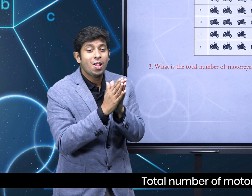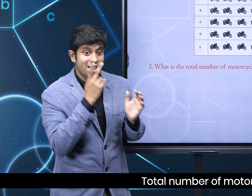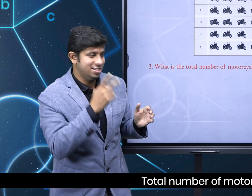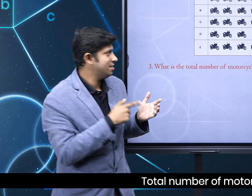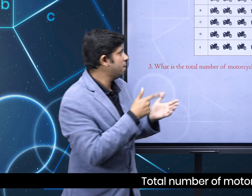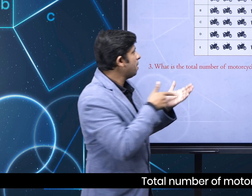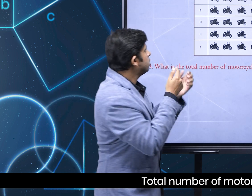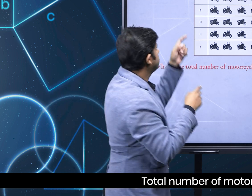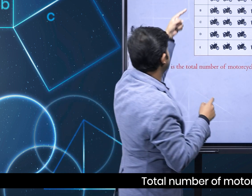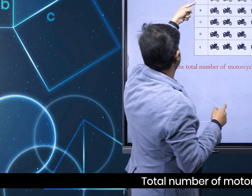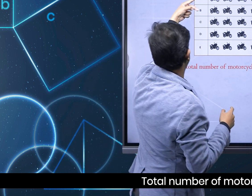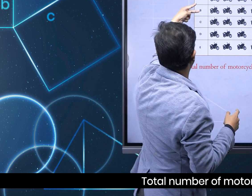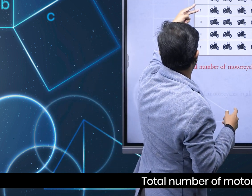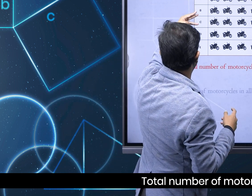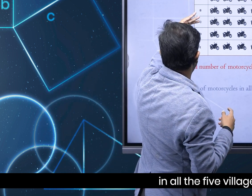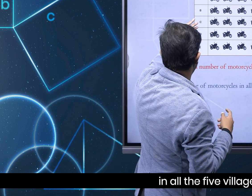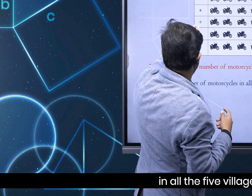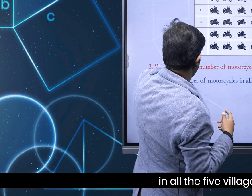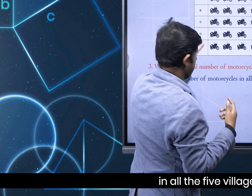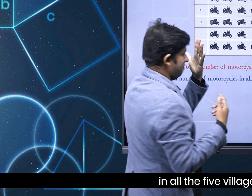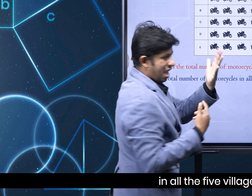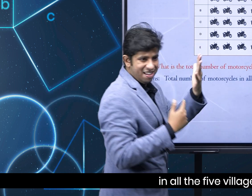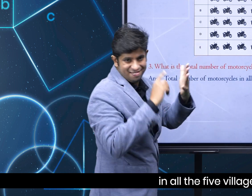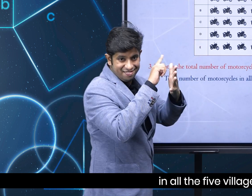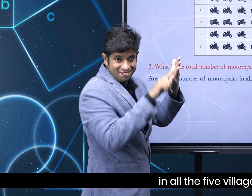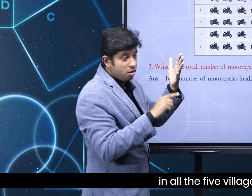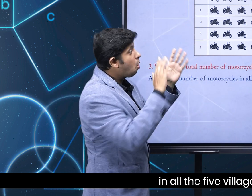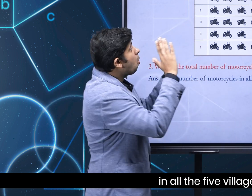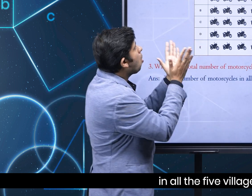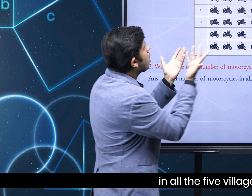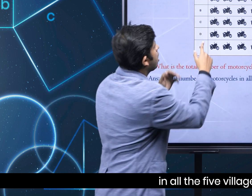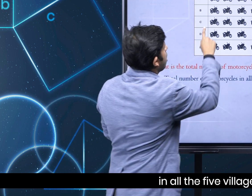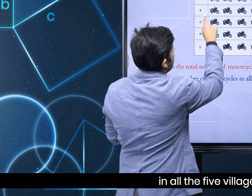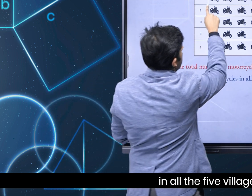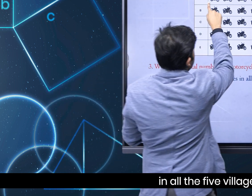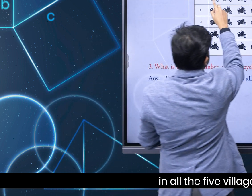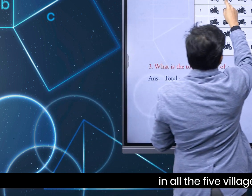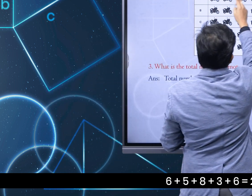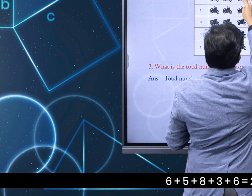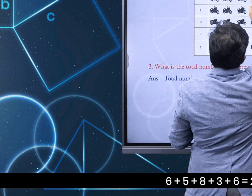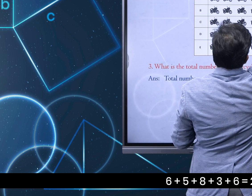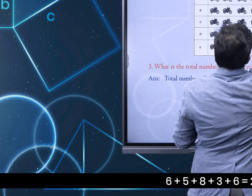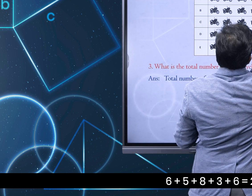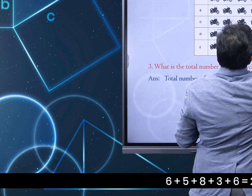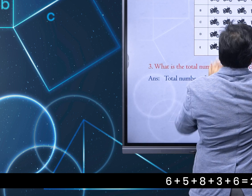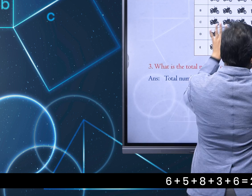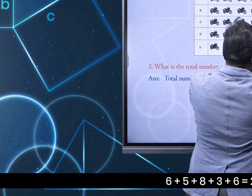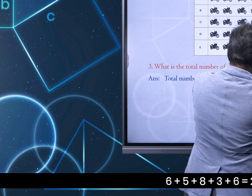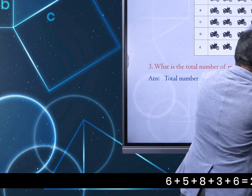Total number of motorcycles in all the 5 villages is equal to 6 plus 5 plus 8 plus 3